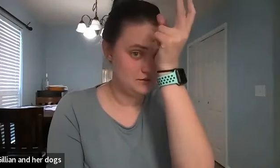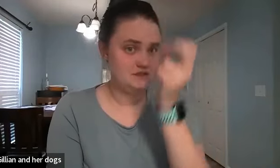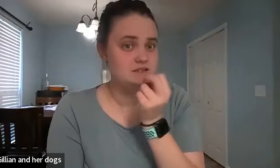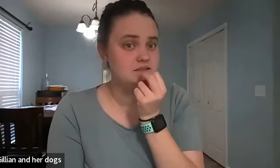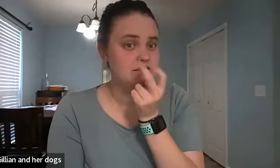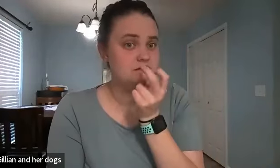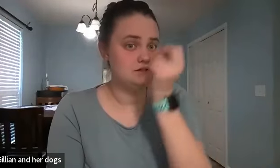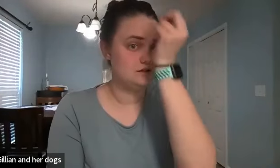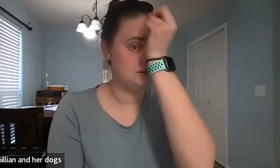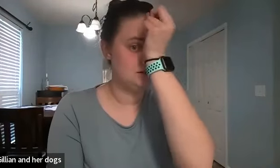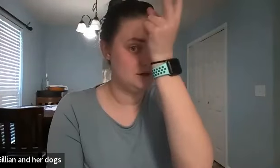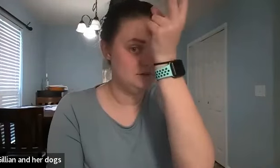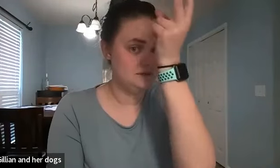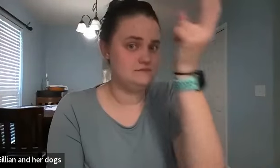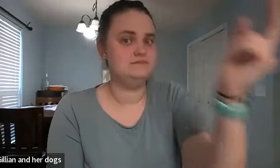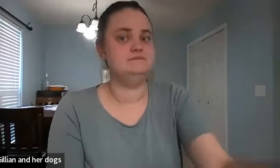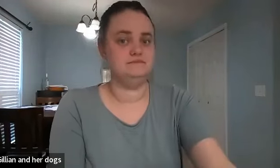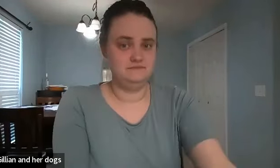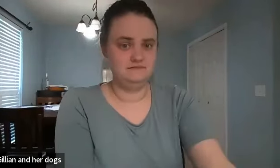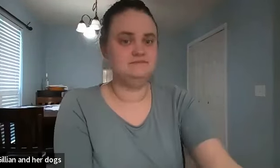Goat. Goat.